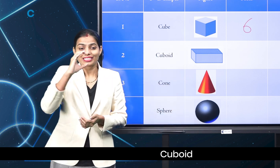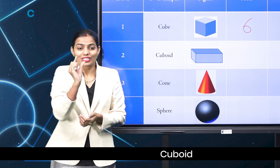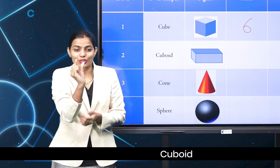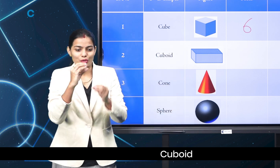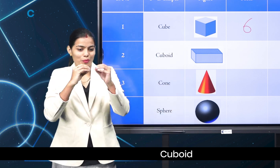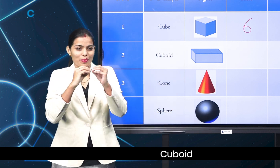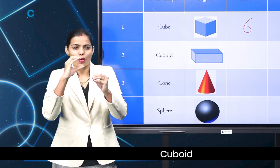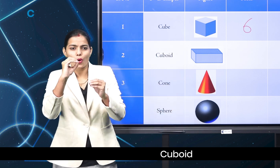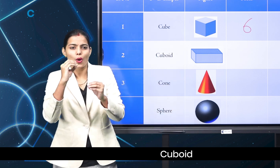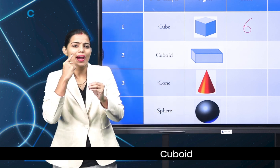Cuboid,